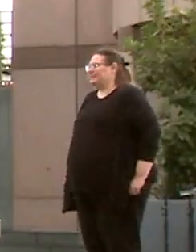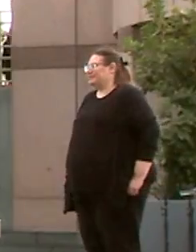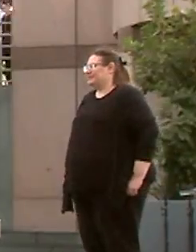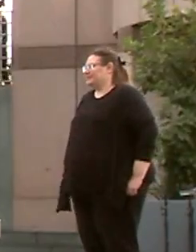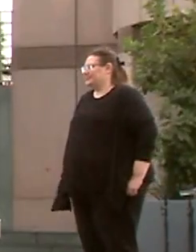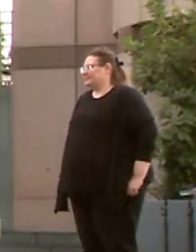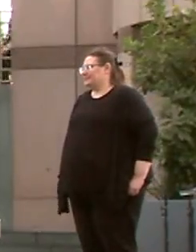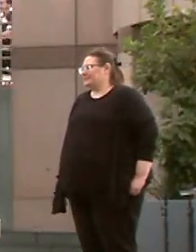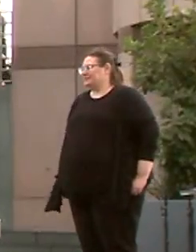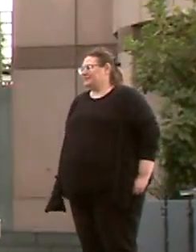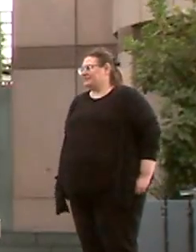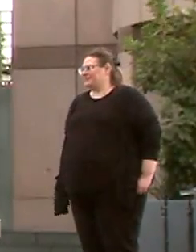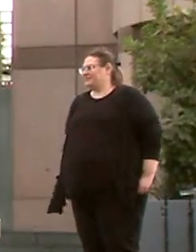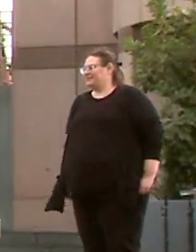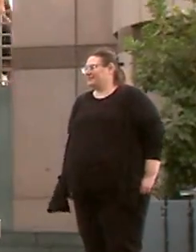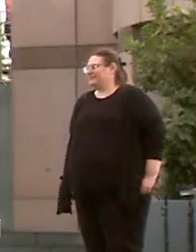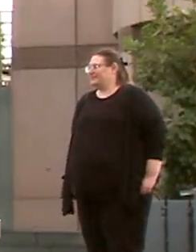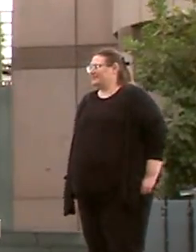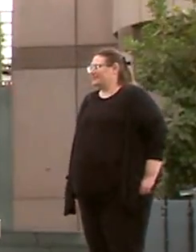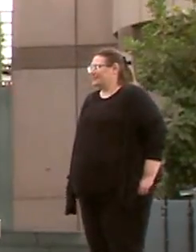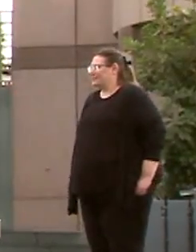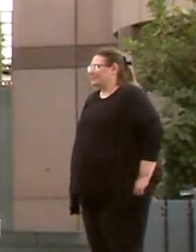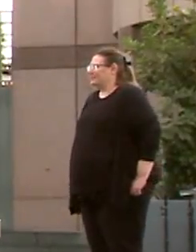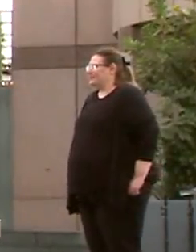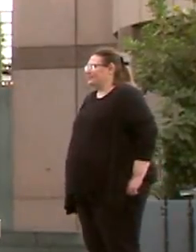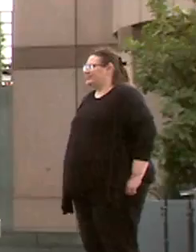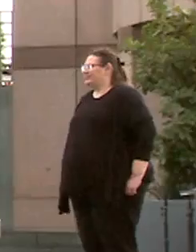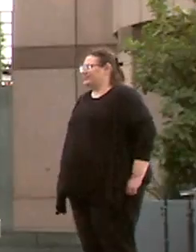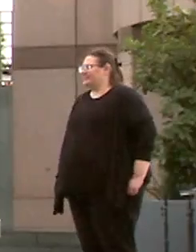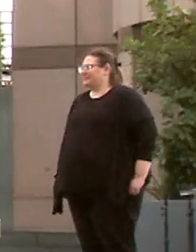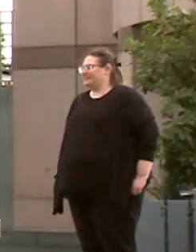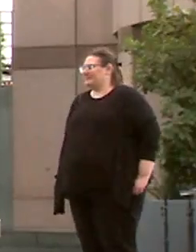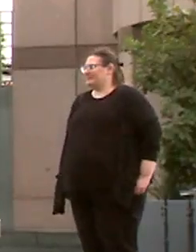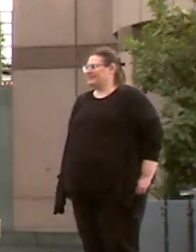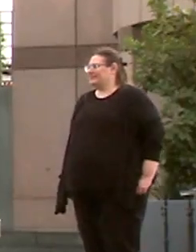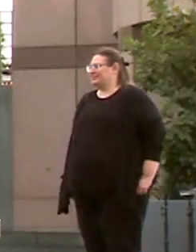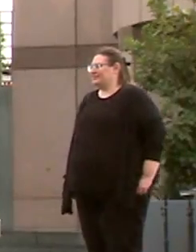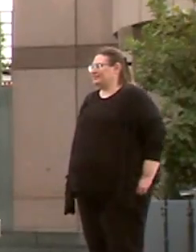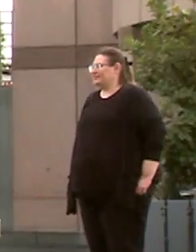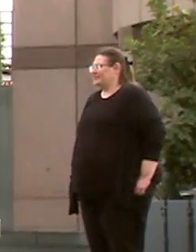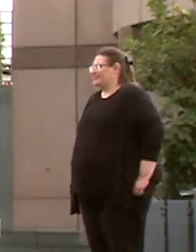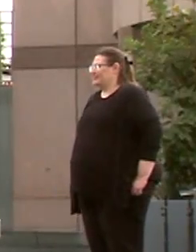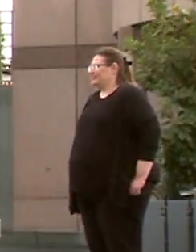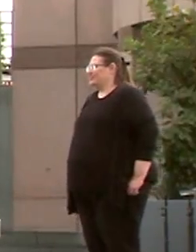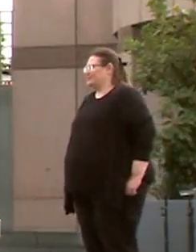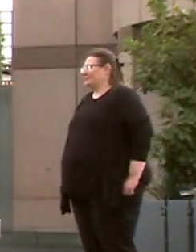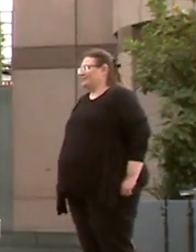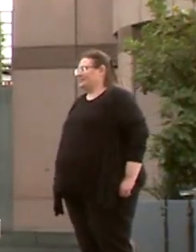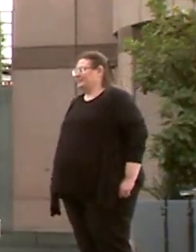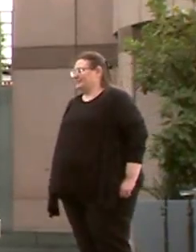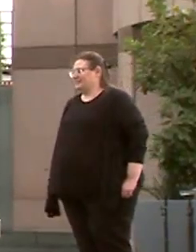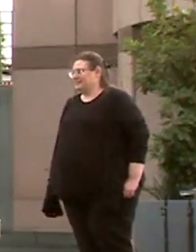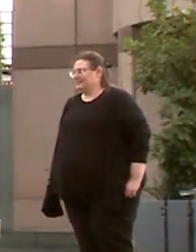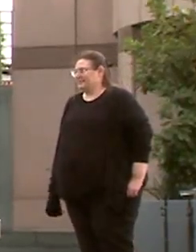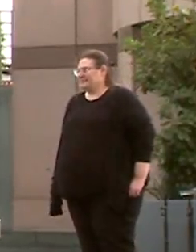are more than 1 in 4. Yeah. And if we are more than 1 in 4, even if we're